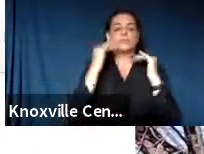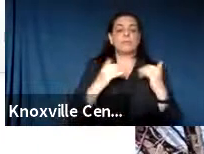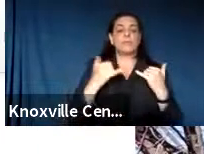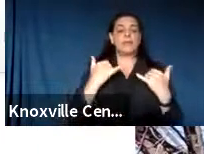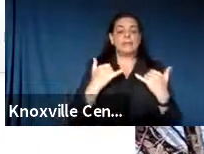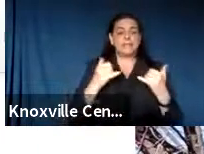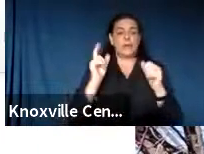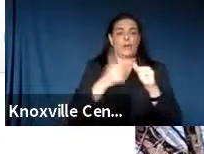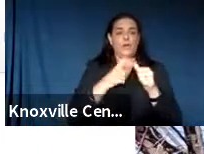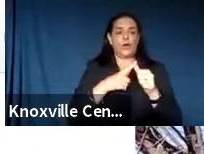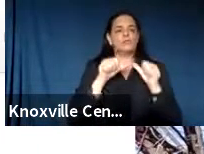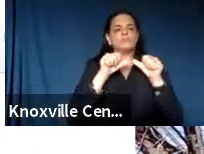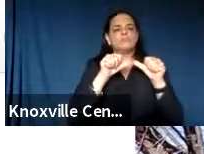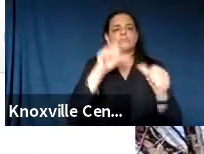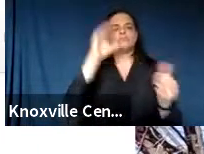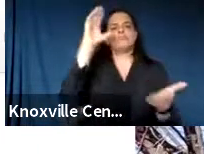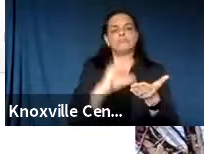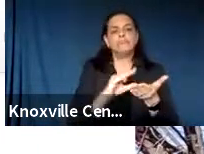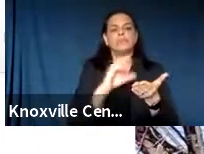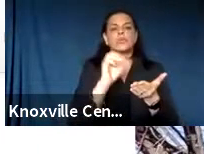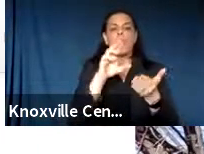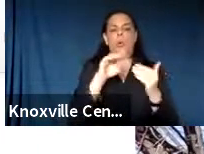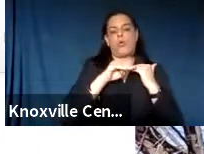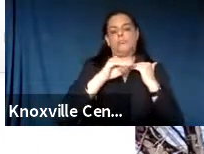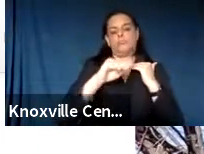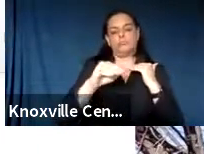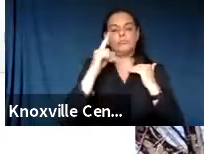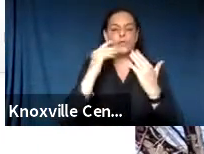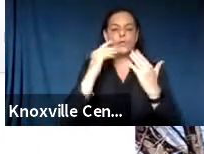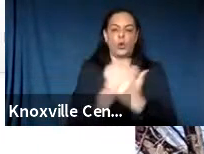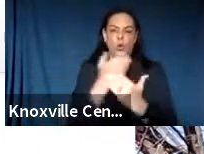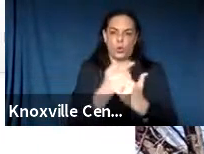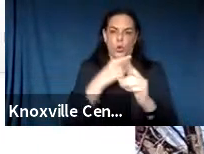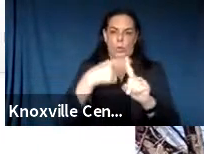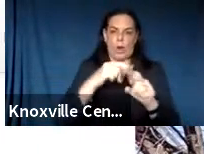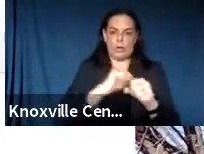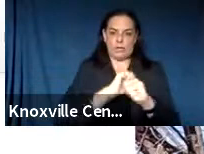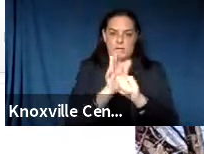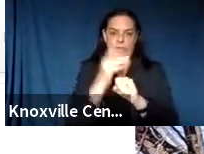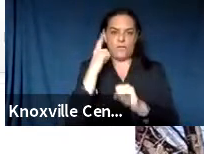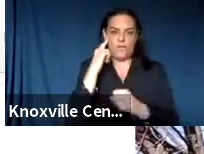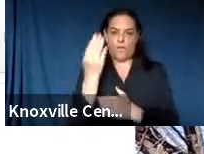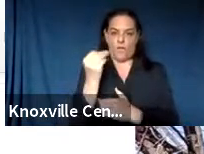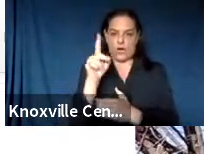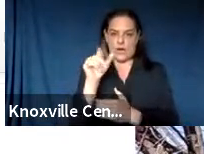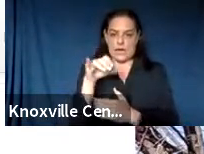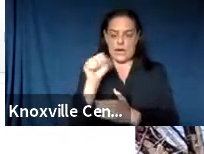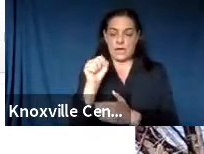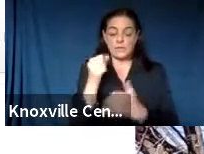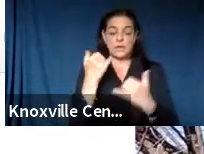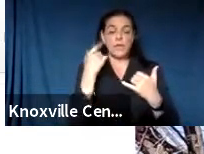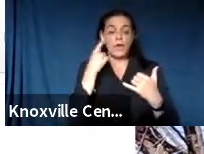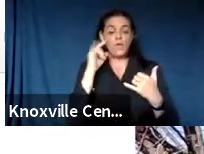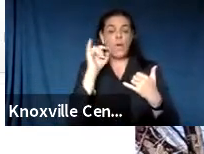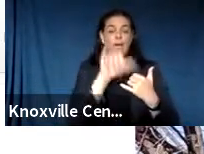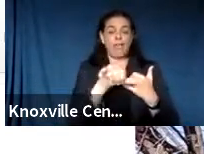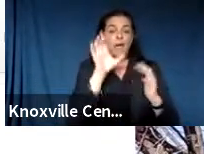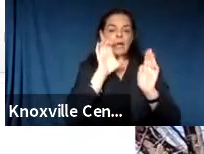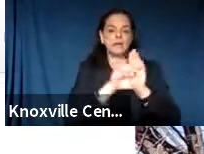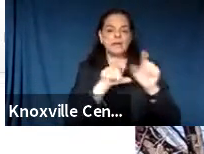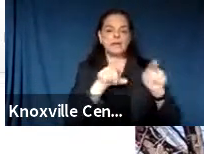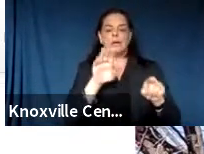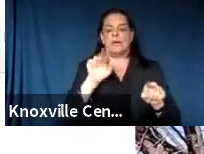reduction or stability in new cases for 14 days. To illustrate this benchmark, we have a bar graph that shows